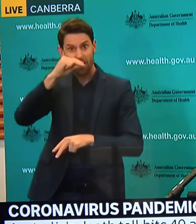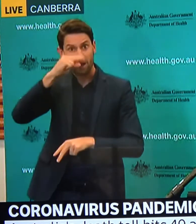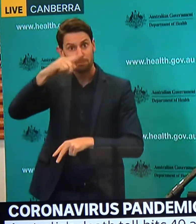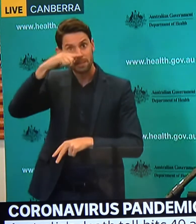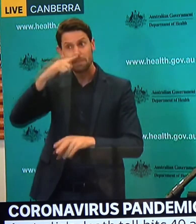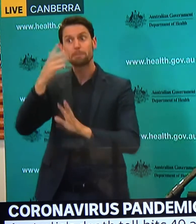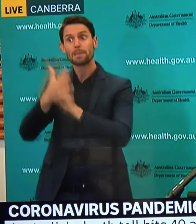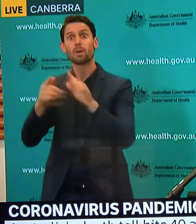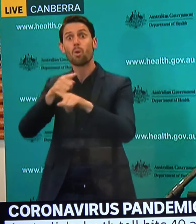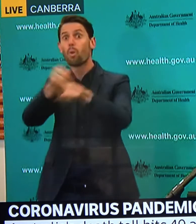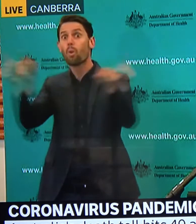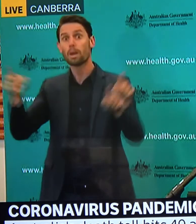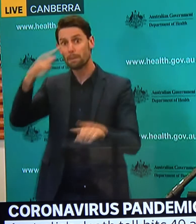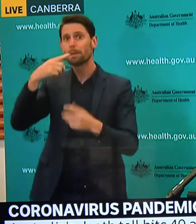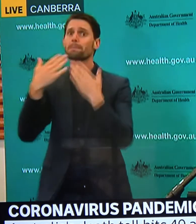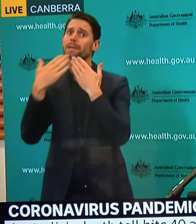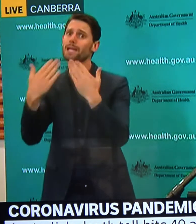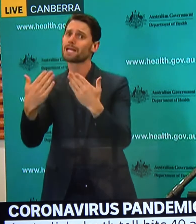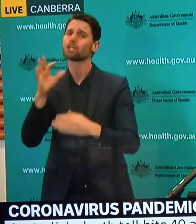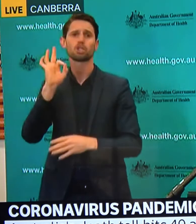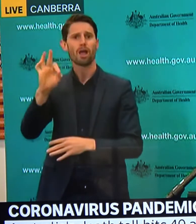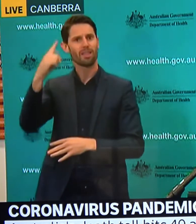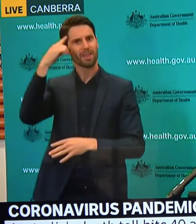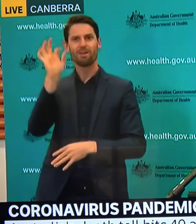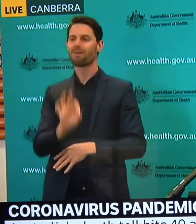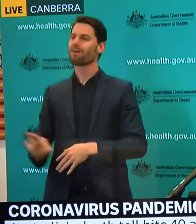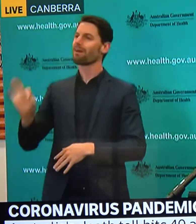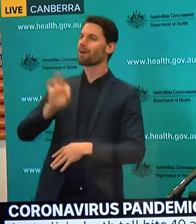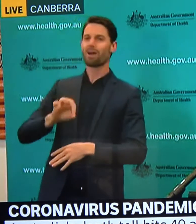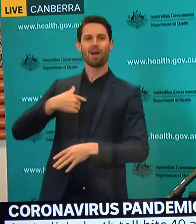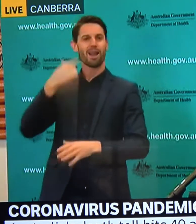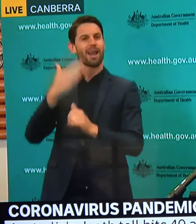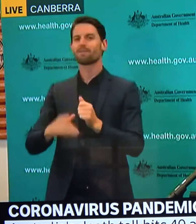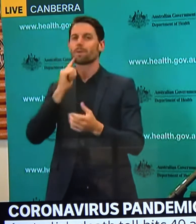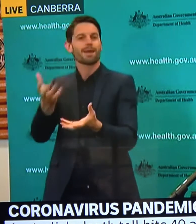population to continue to take this seriously. Of those